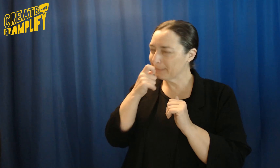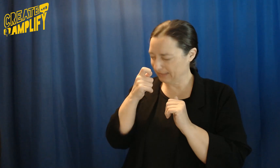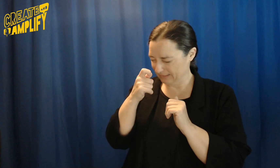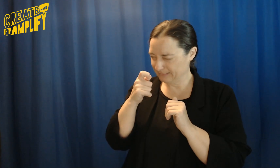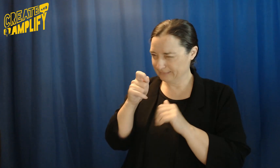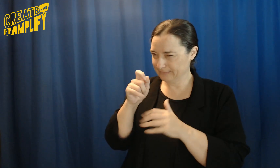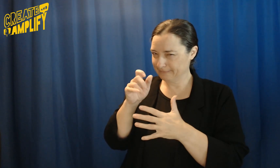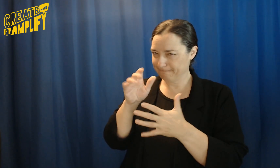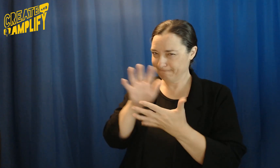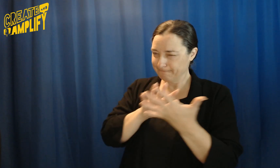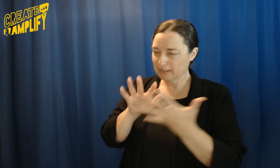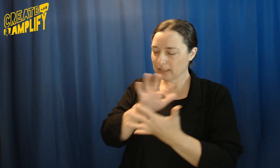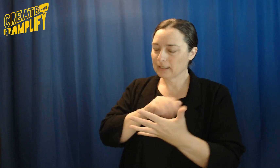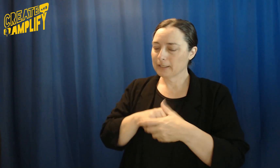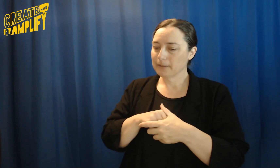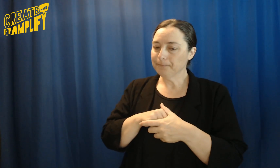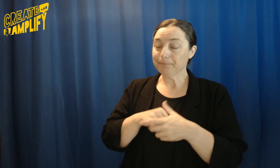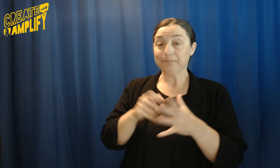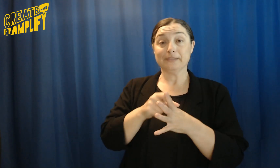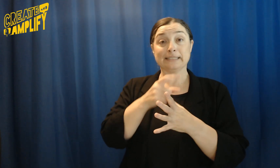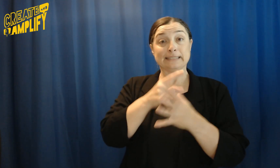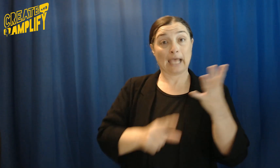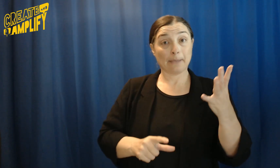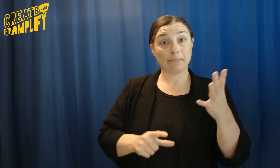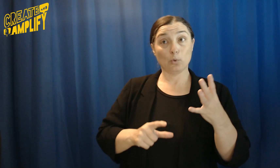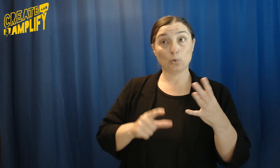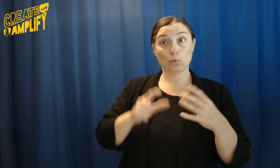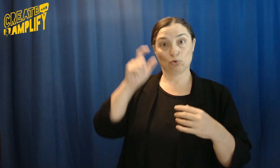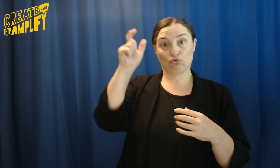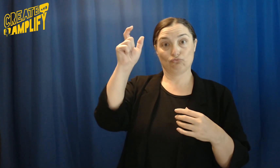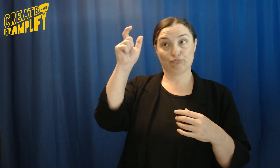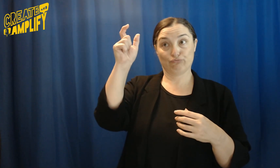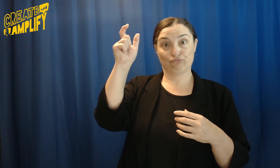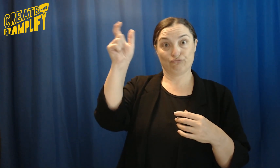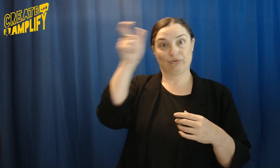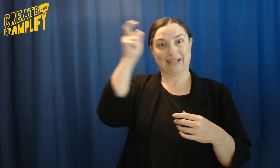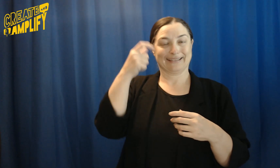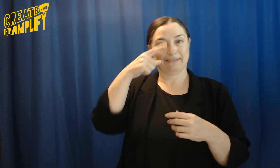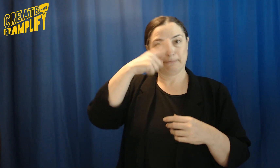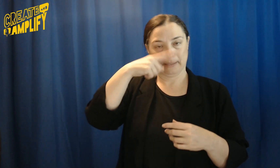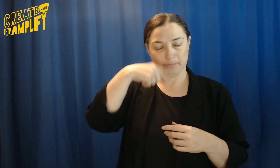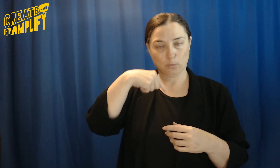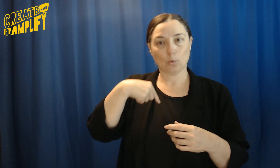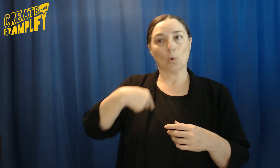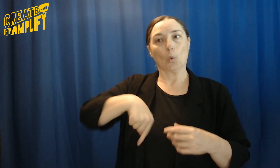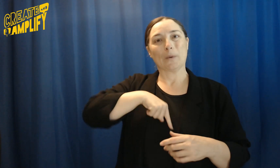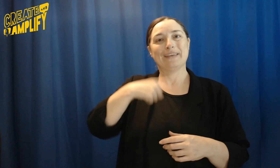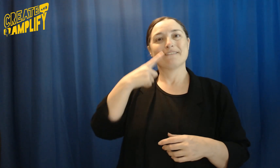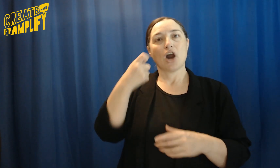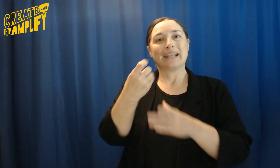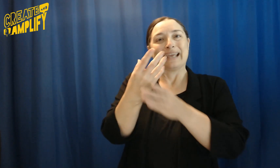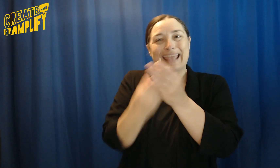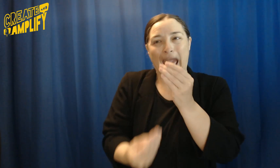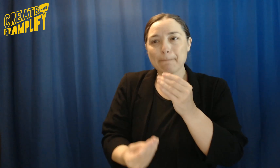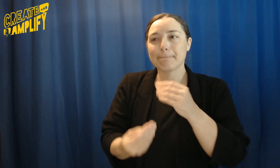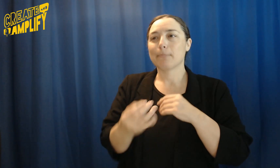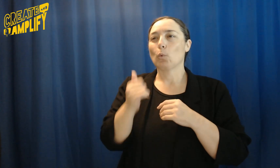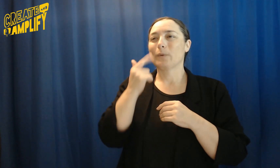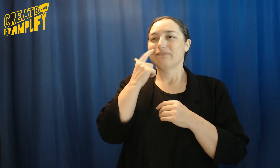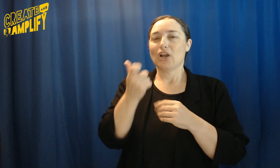as disabled creatives, we find a gap or something that's not built for us, and we are the ones that have to